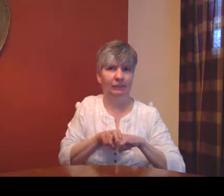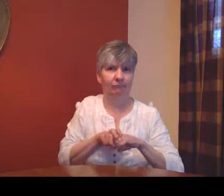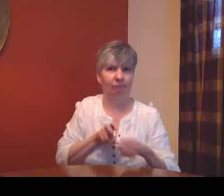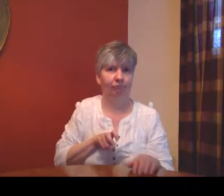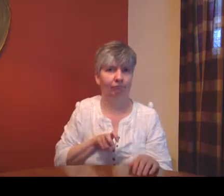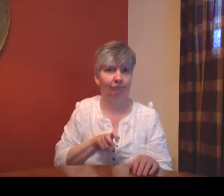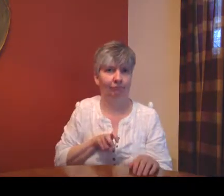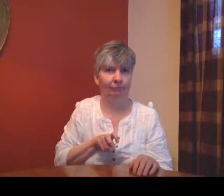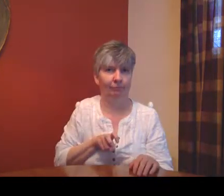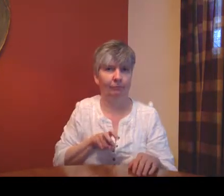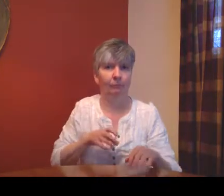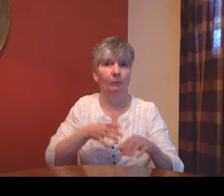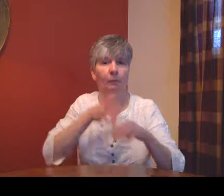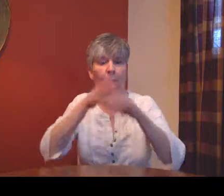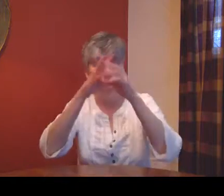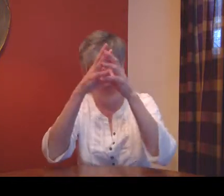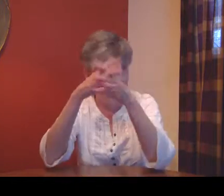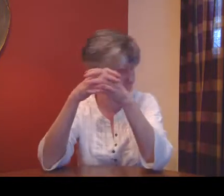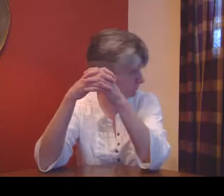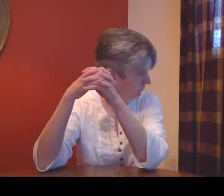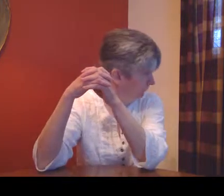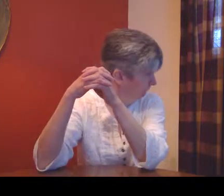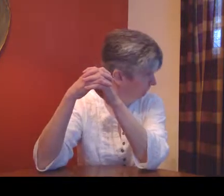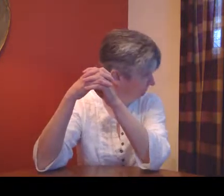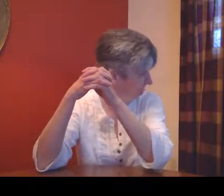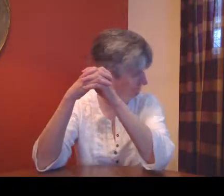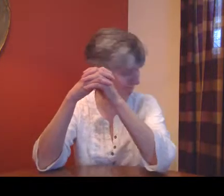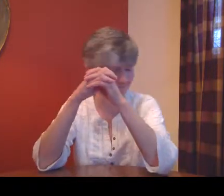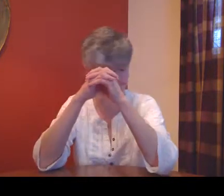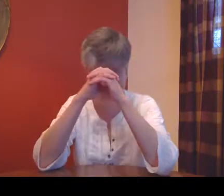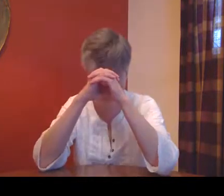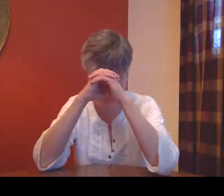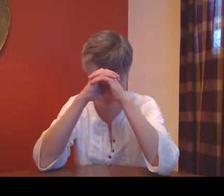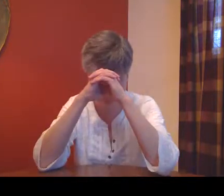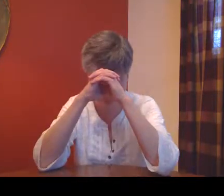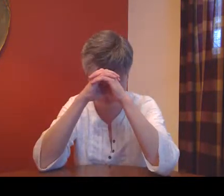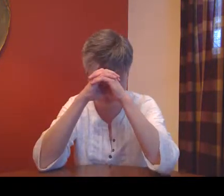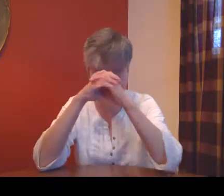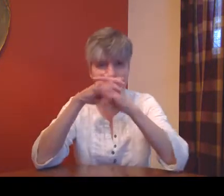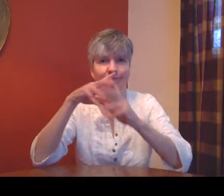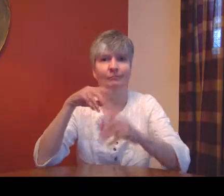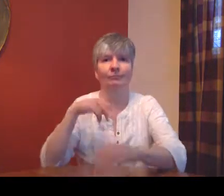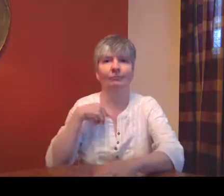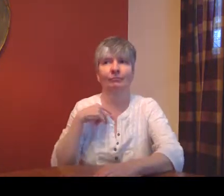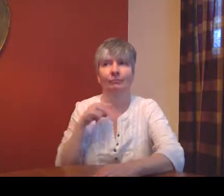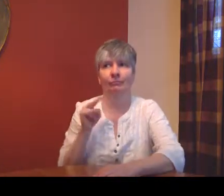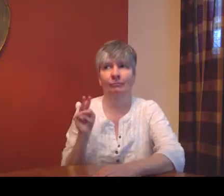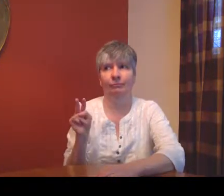down in the pew. My mother looked at me and smiled.